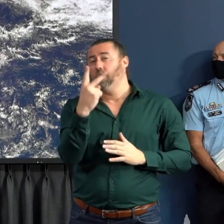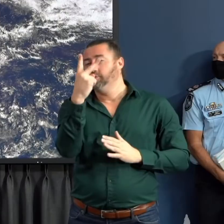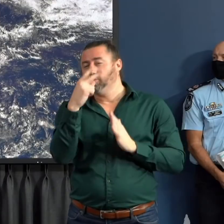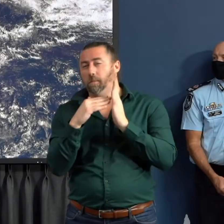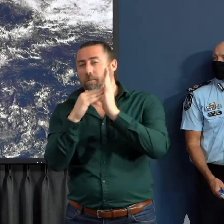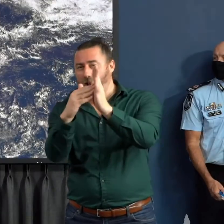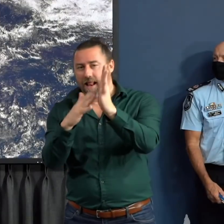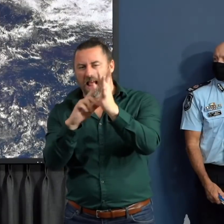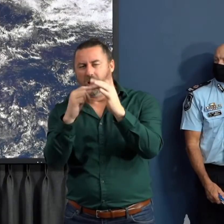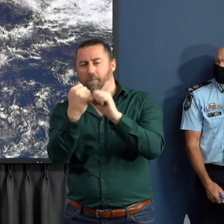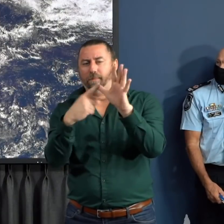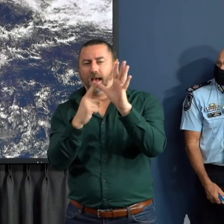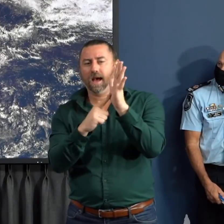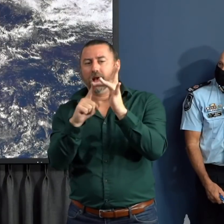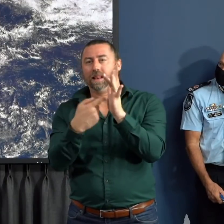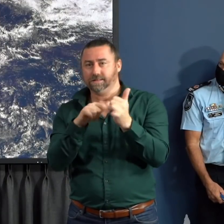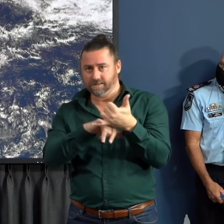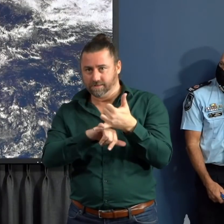figure of 160%